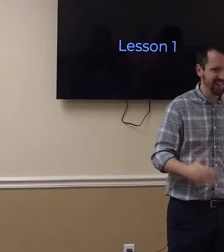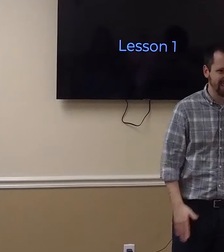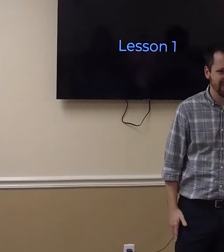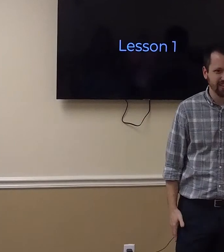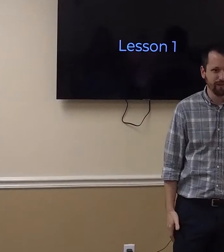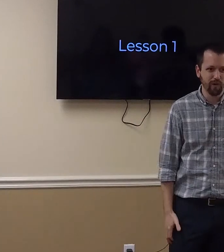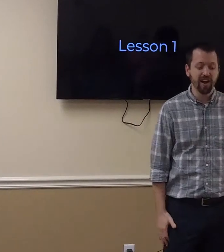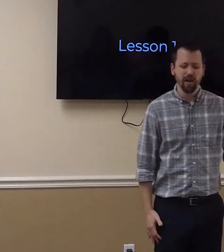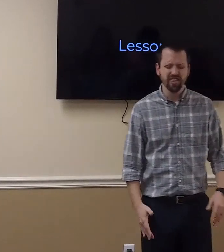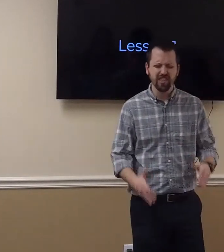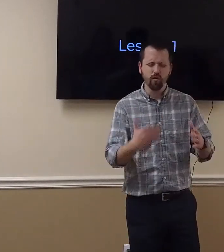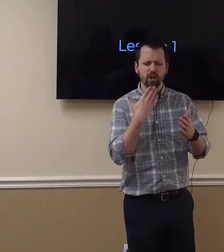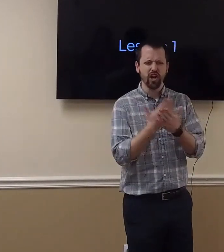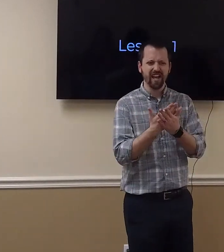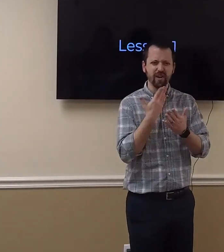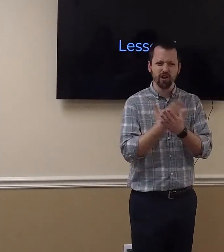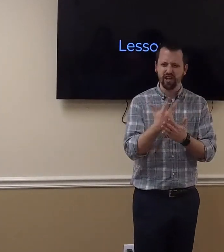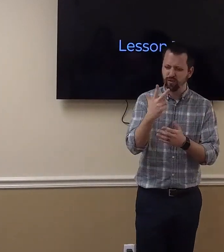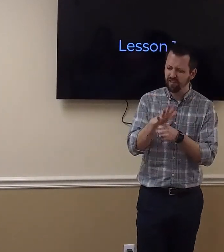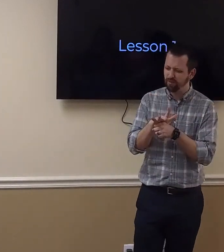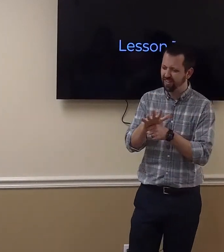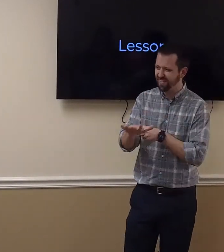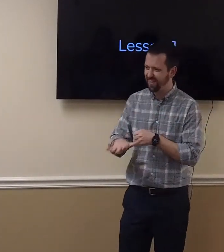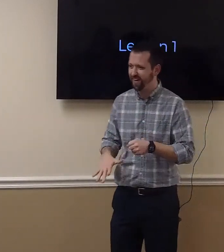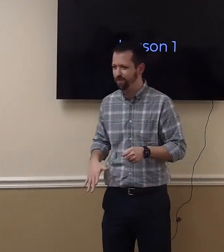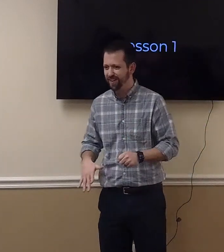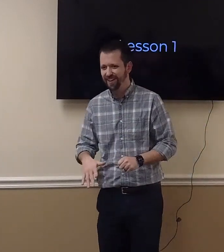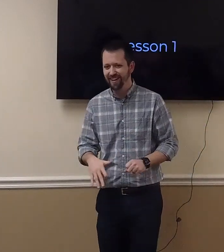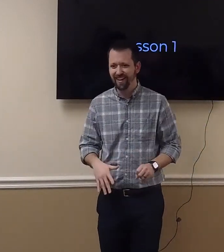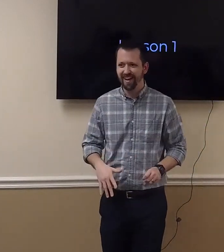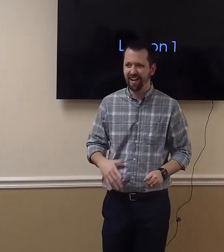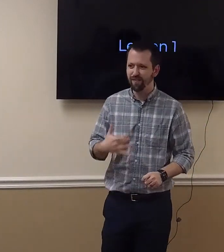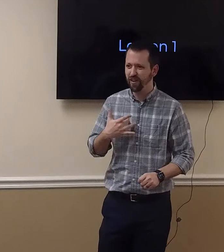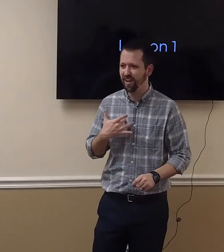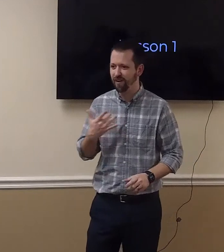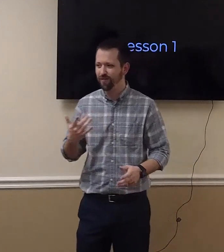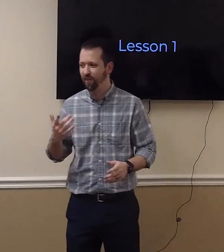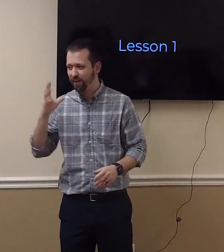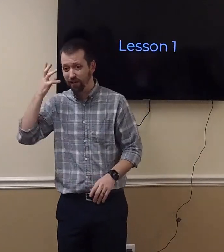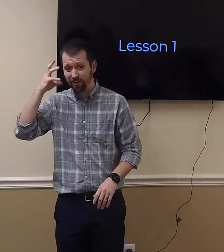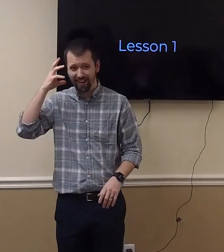4. Wait till 4. I think we're good. I think we're good. 3 is plenty. I feel like I'm already going